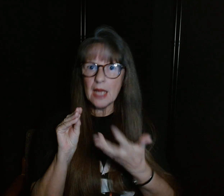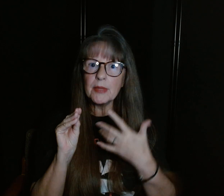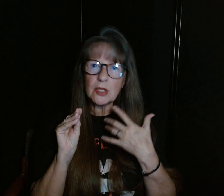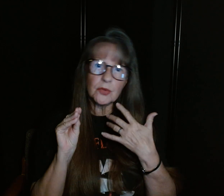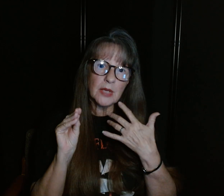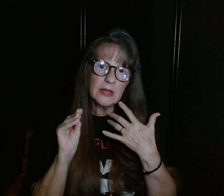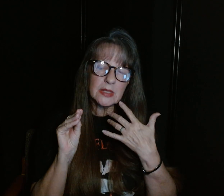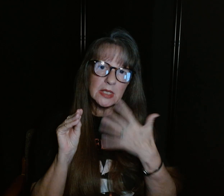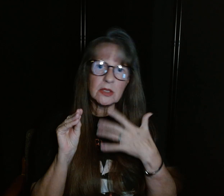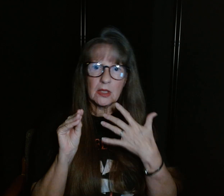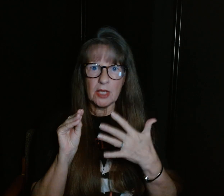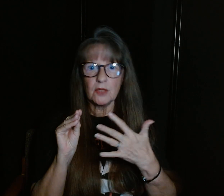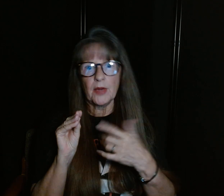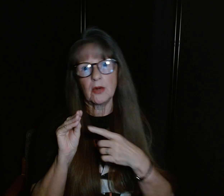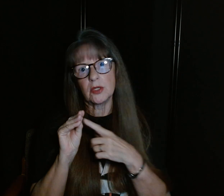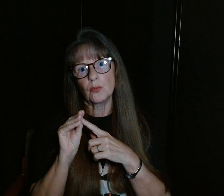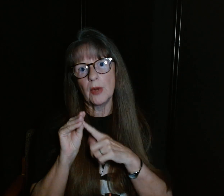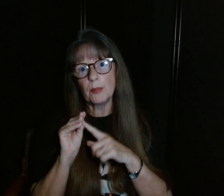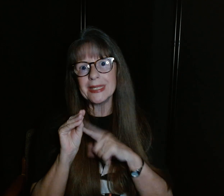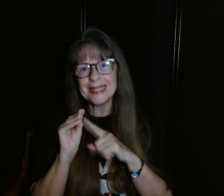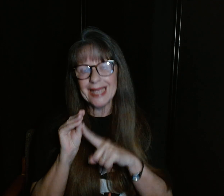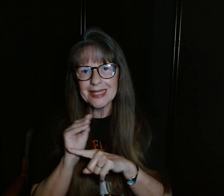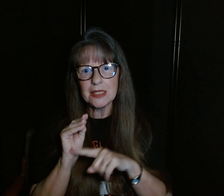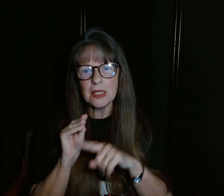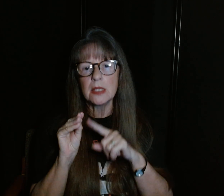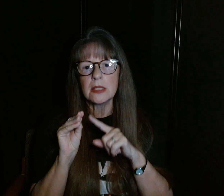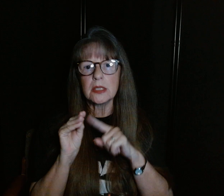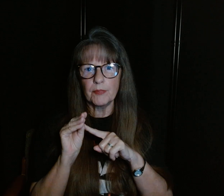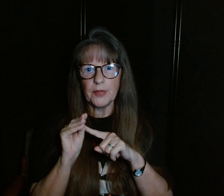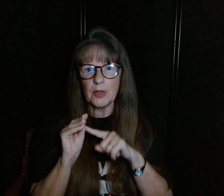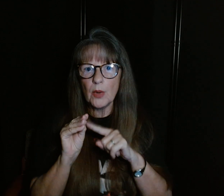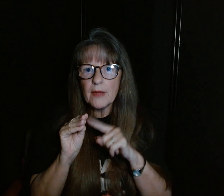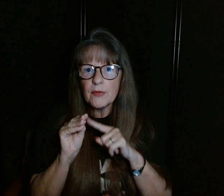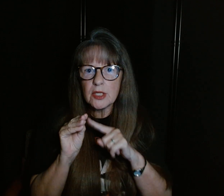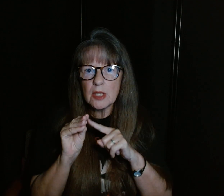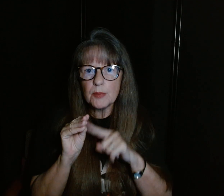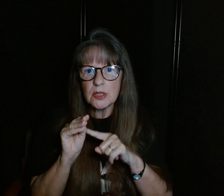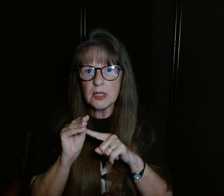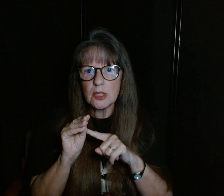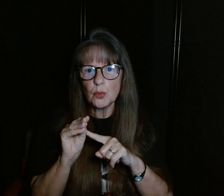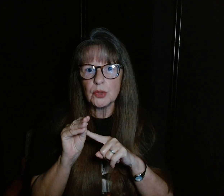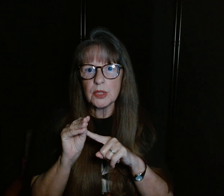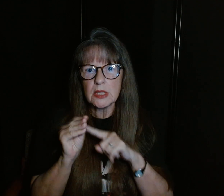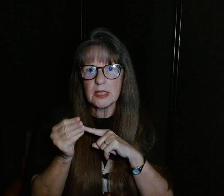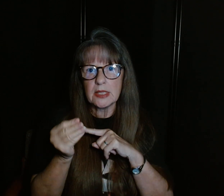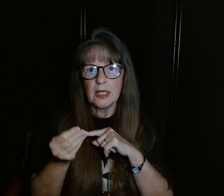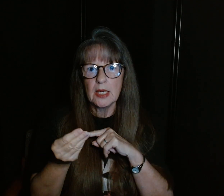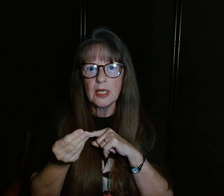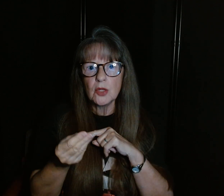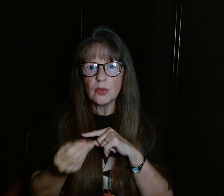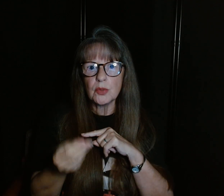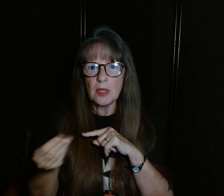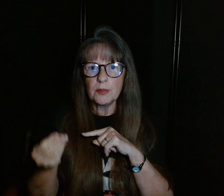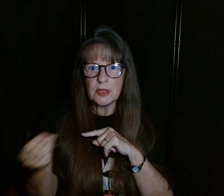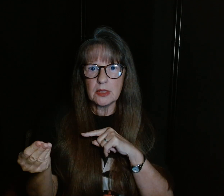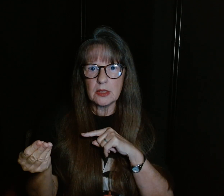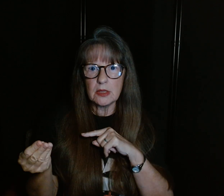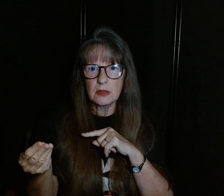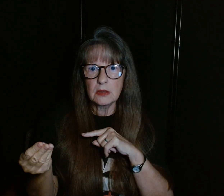it's also in a sense a classifier, because it represents something, whatever that substance is, and we'll discuss that. So substance.